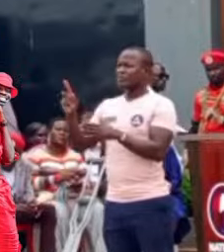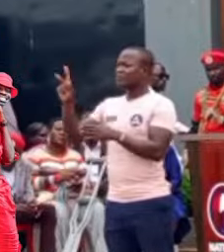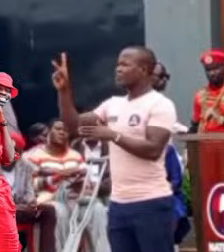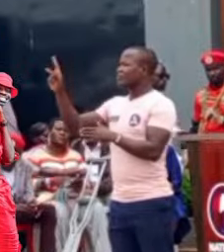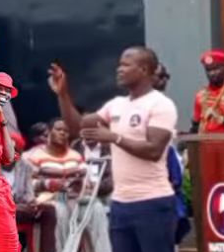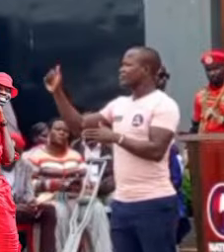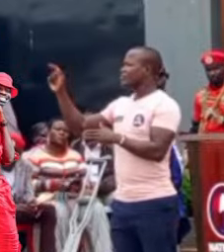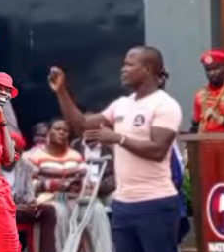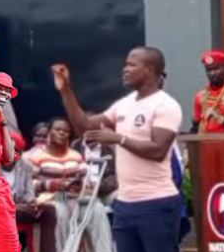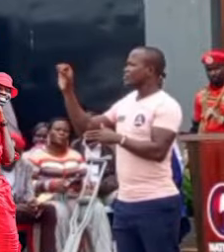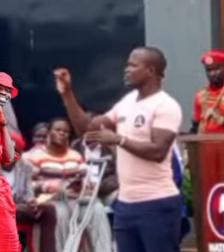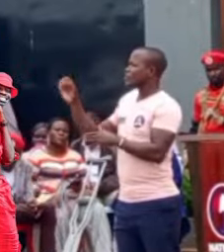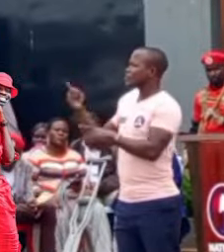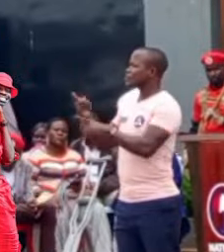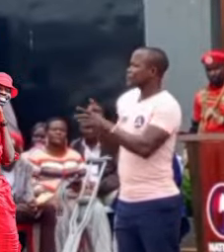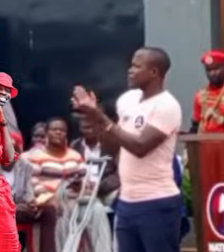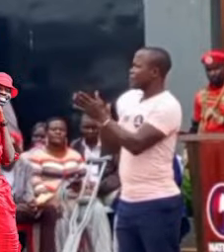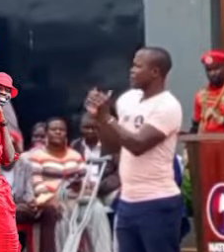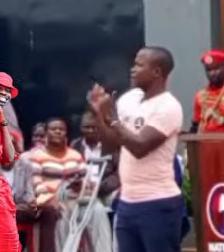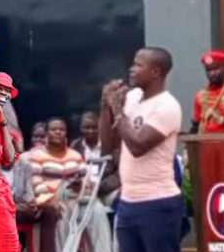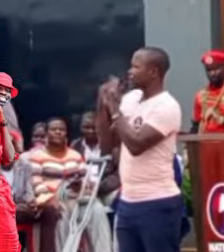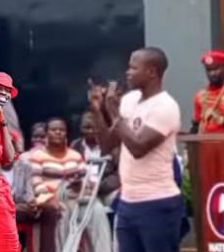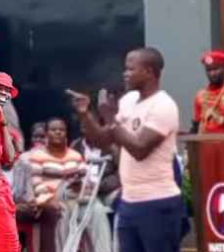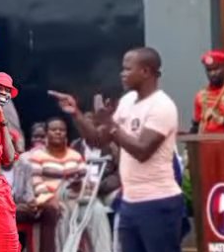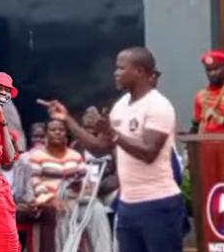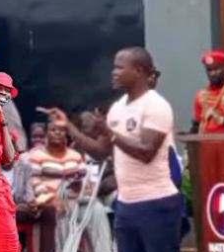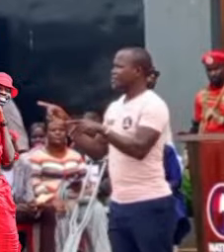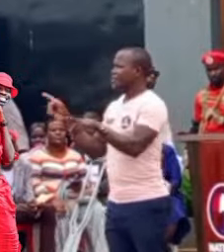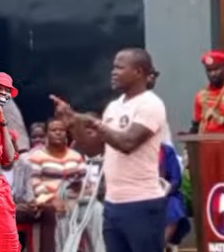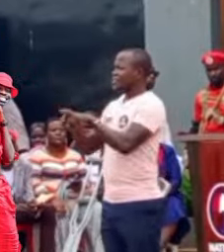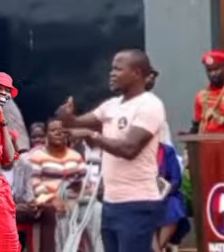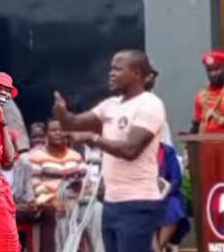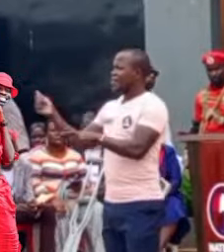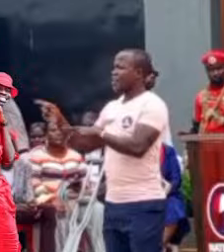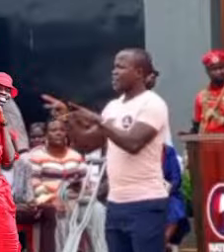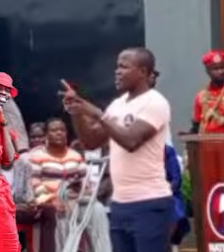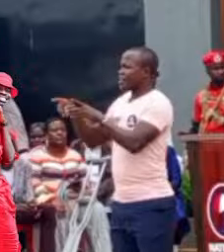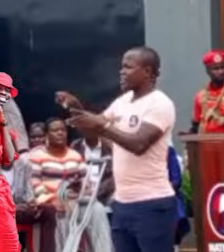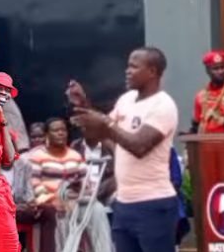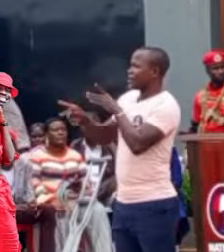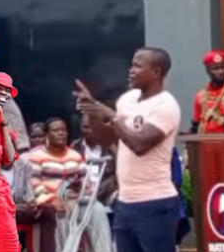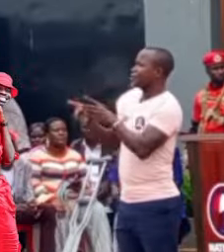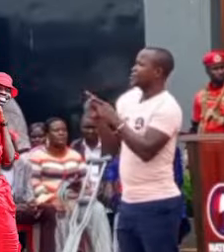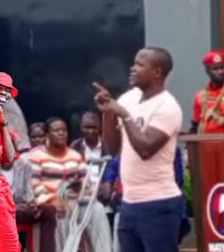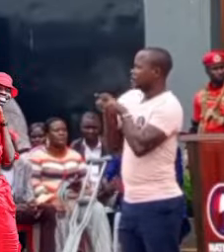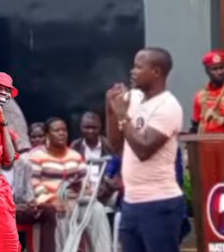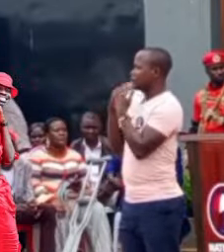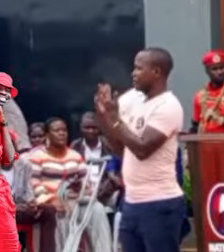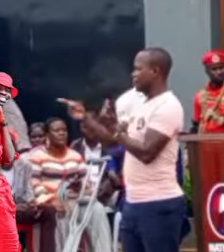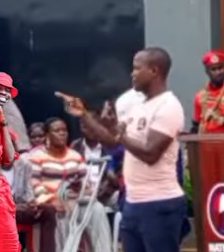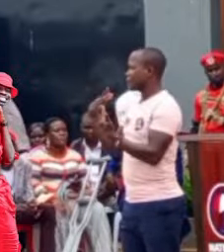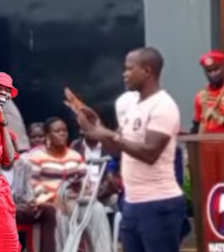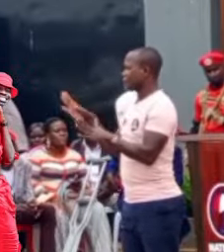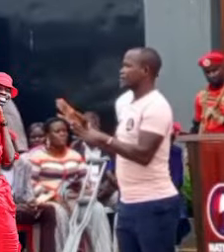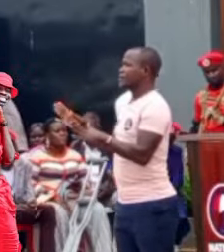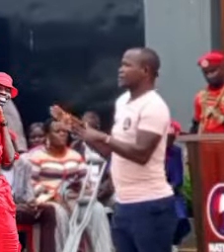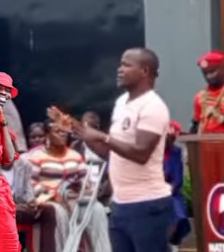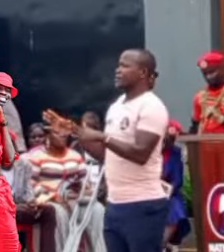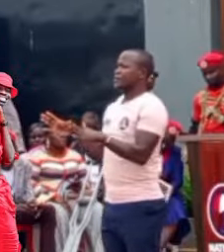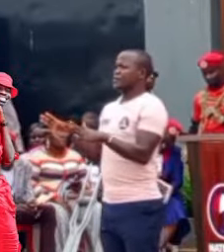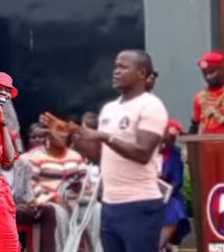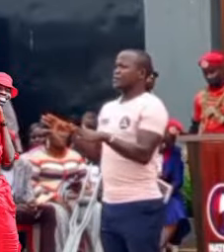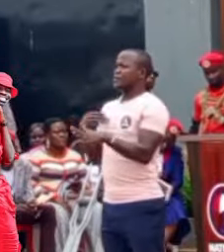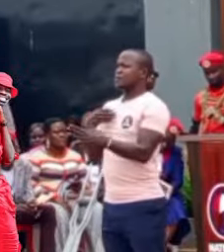Kato from Mali thanked you. Kalanzi thanked you. And all the other 9 people that are there with them, they thanked